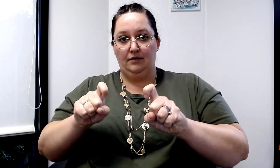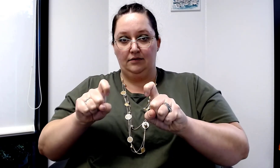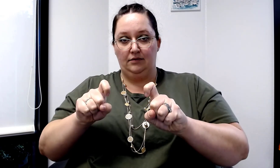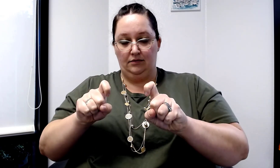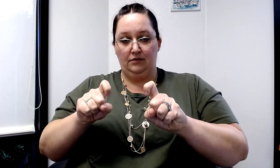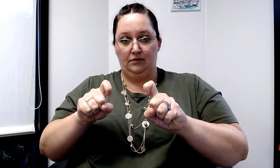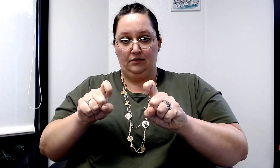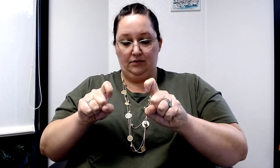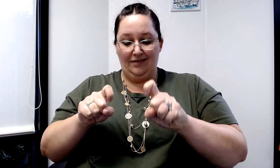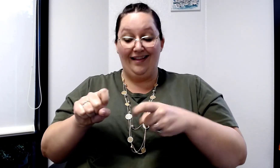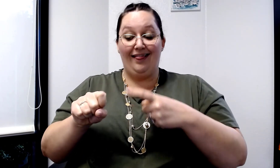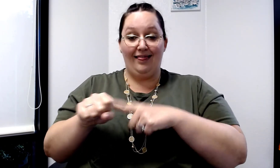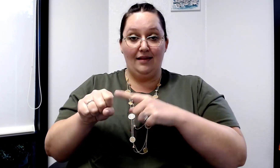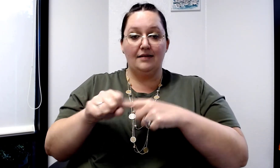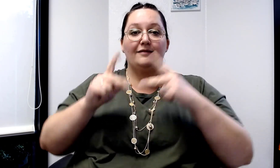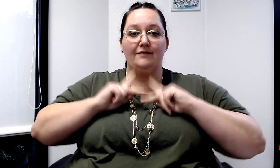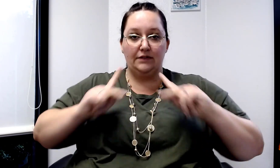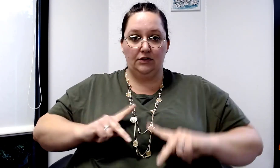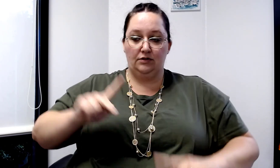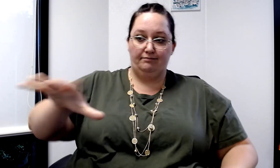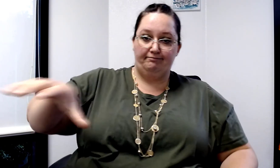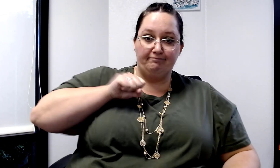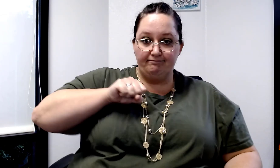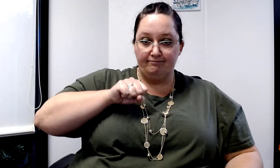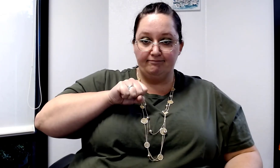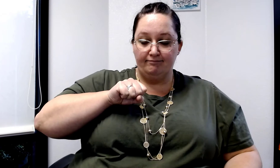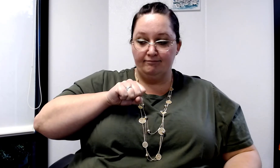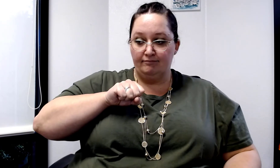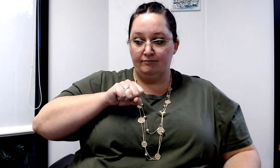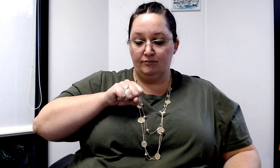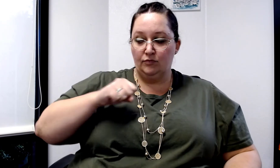physical, right? I'm not taking a test. I take up test.